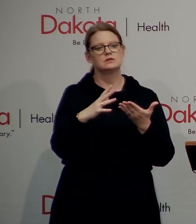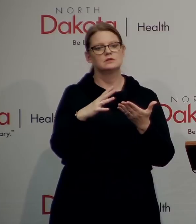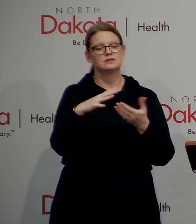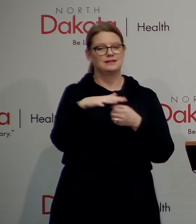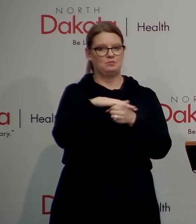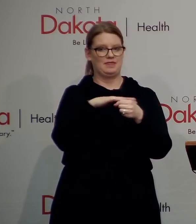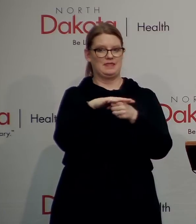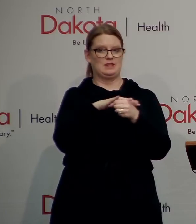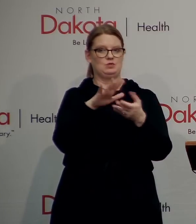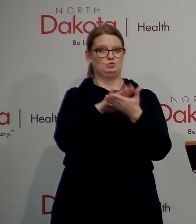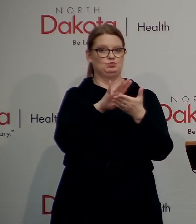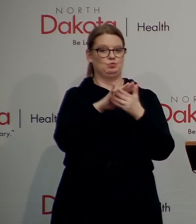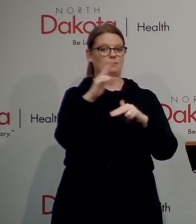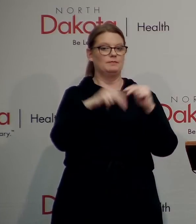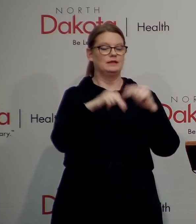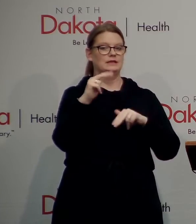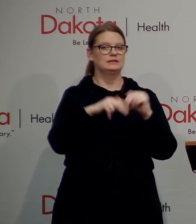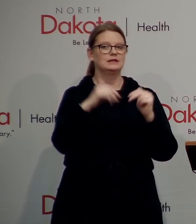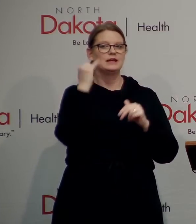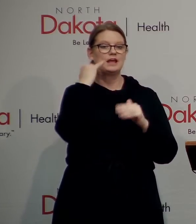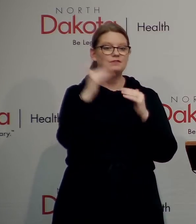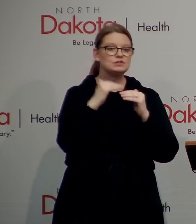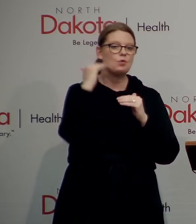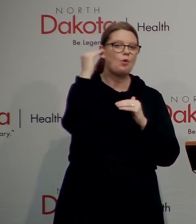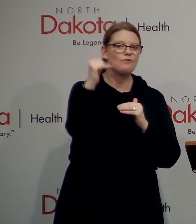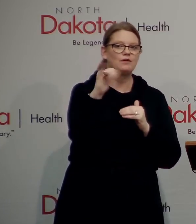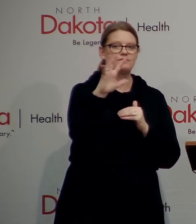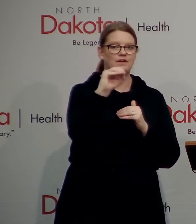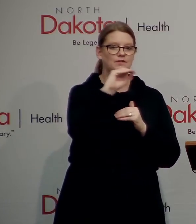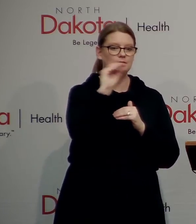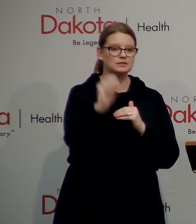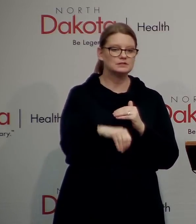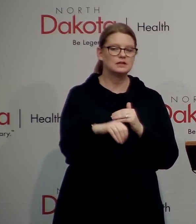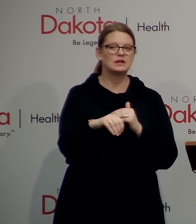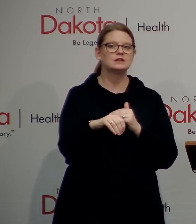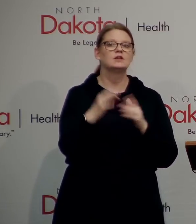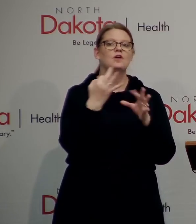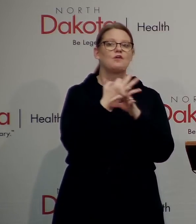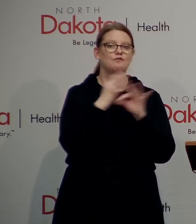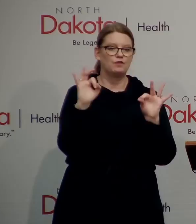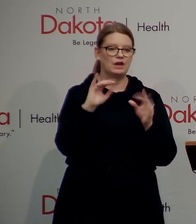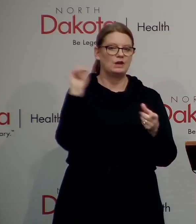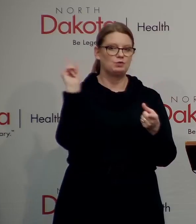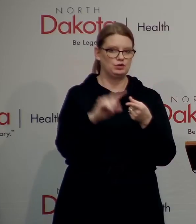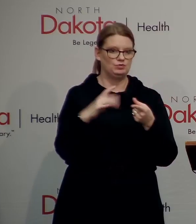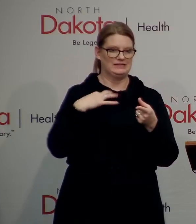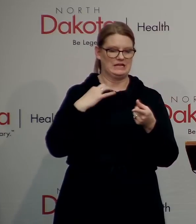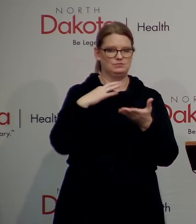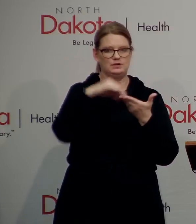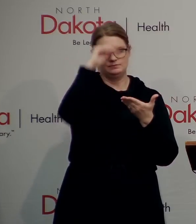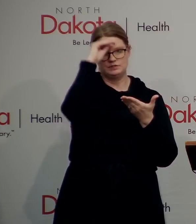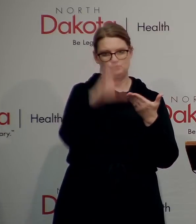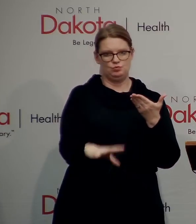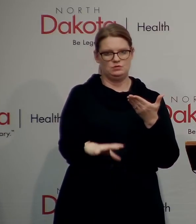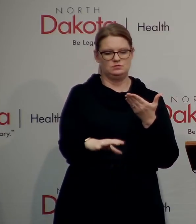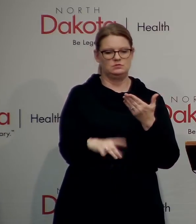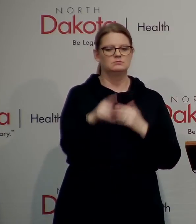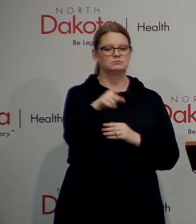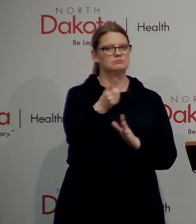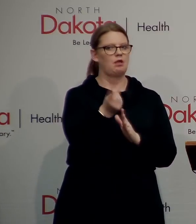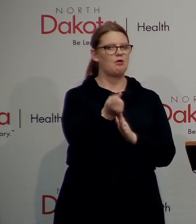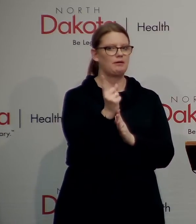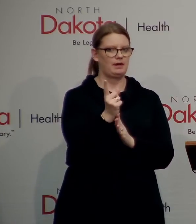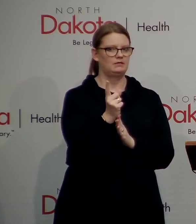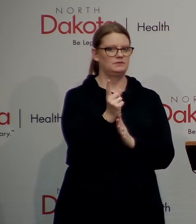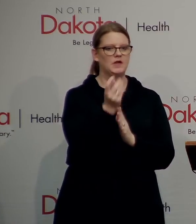those school buildings, if it is over 50% free and reduced eligible students, that automatically becomes